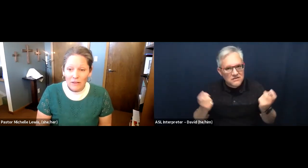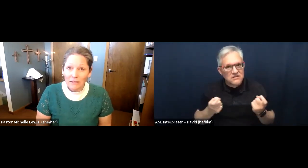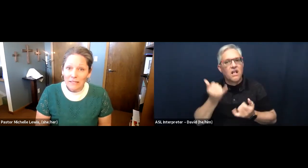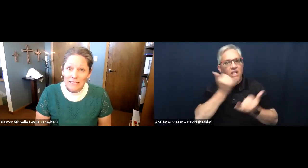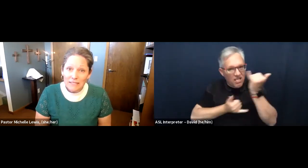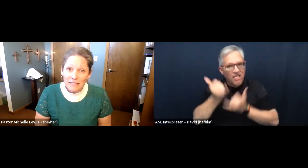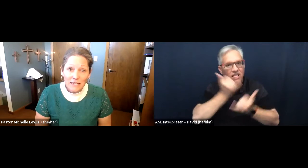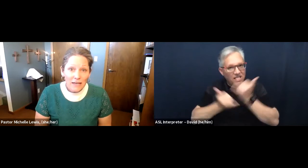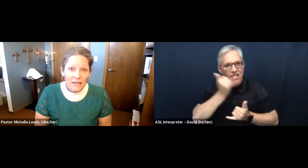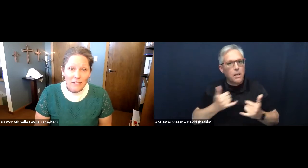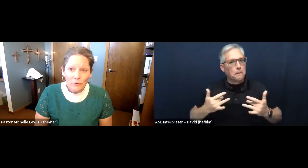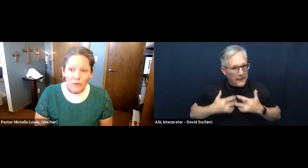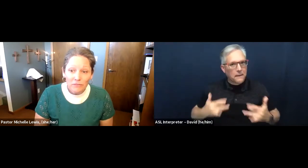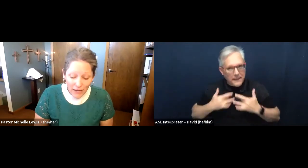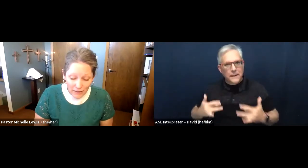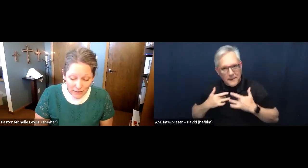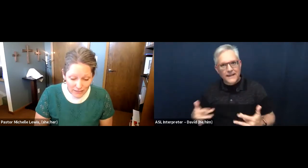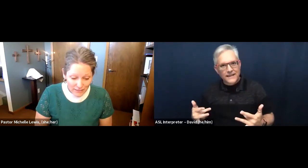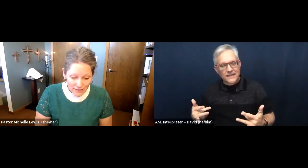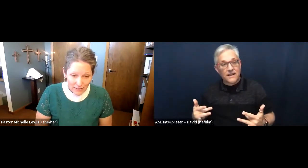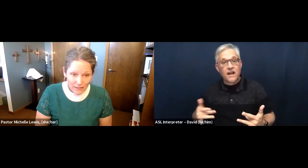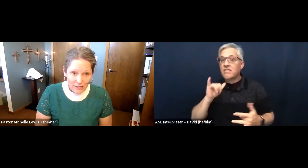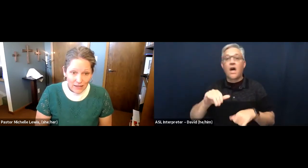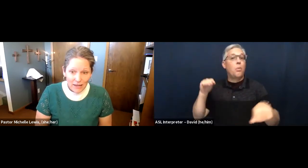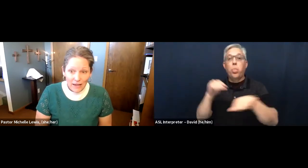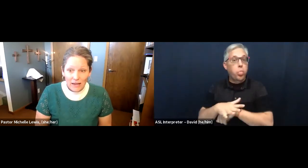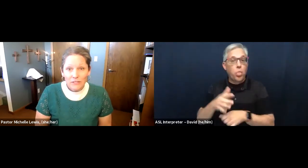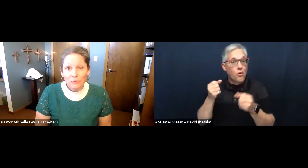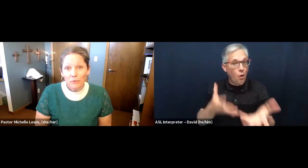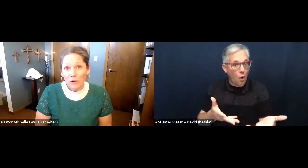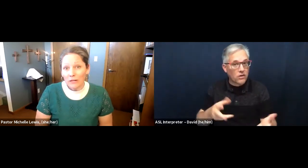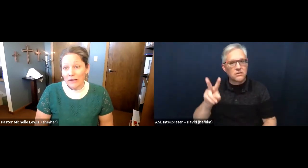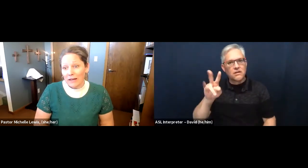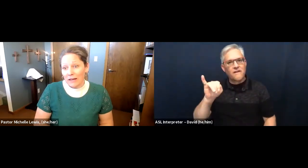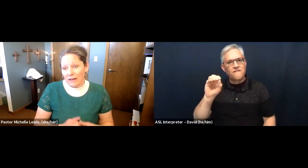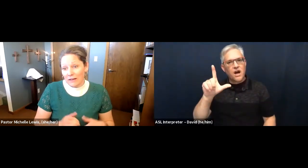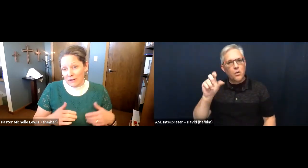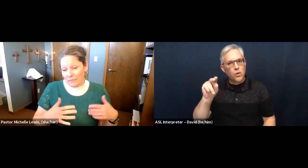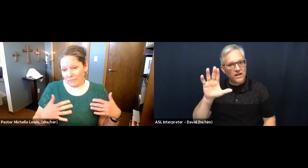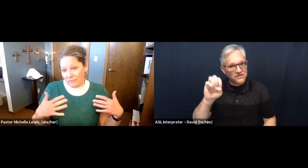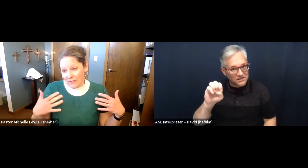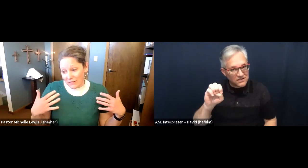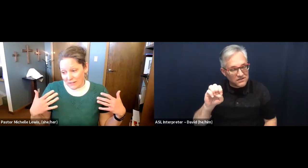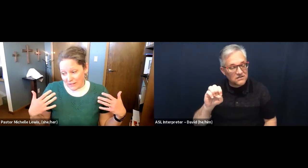And how that leads us toward violence and toward